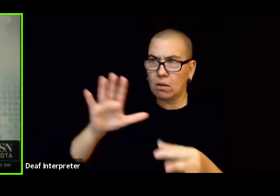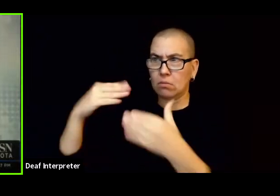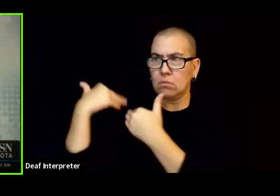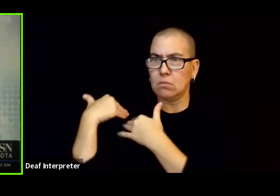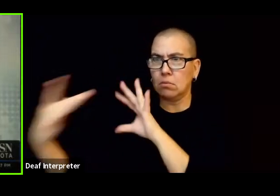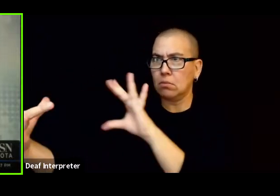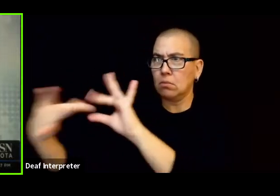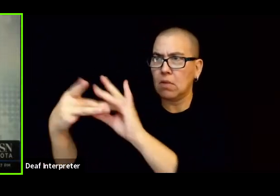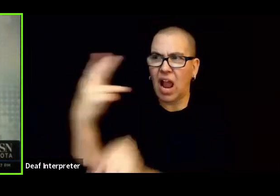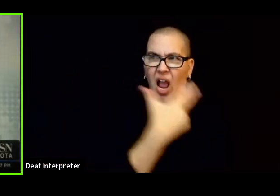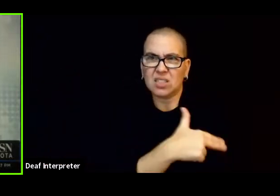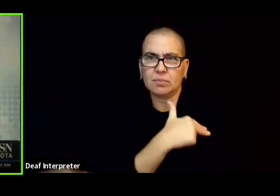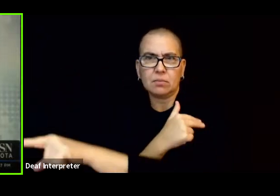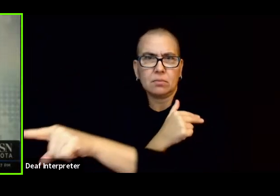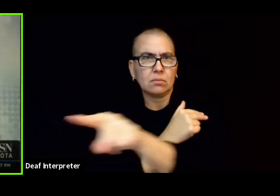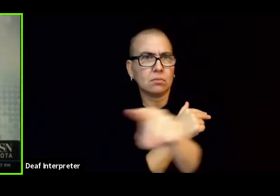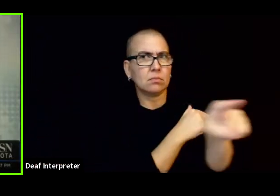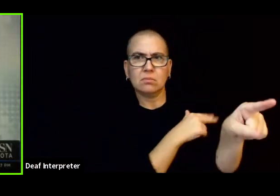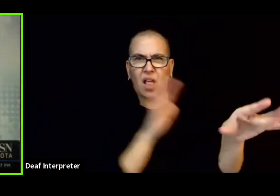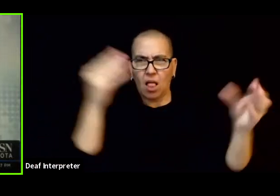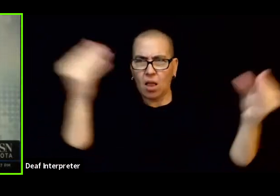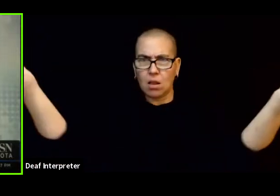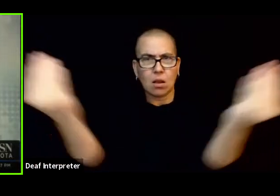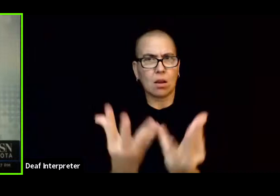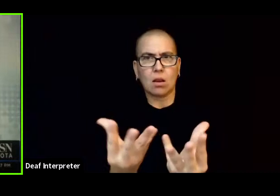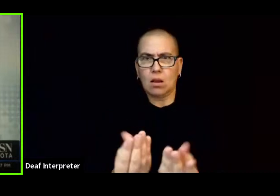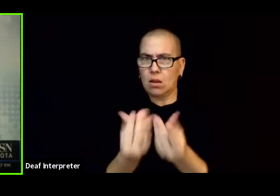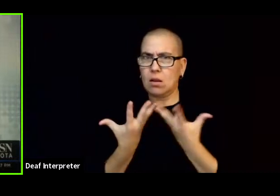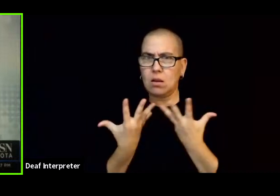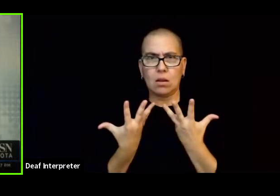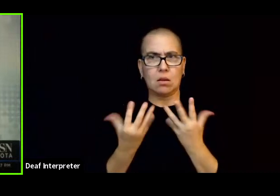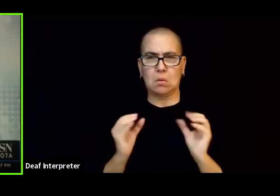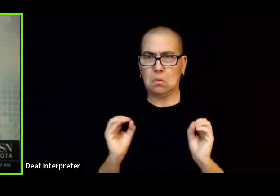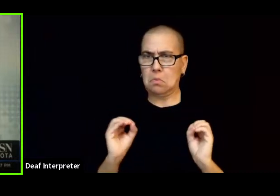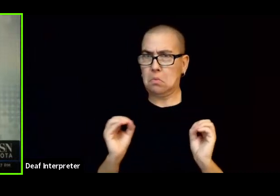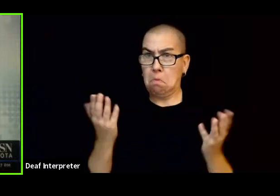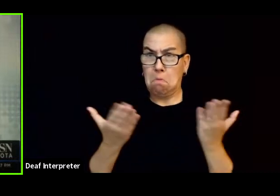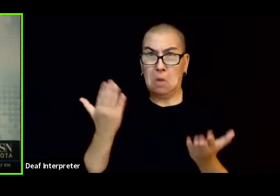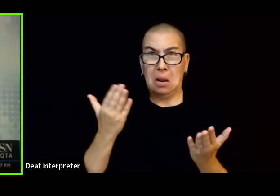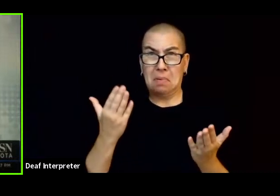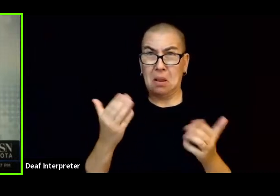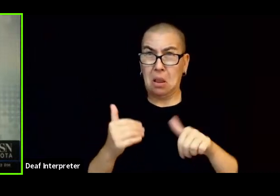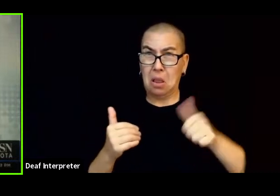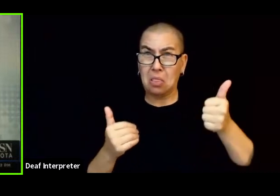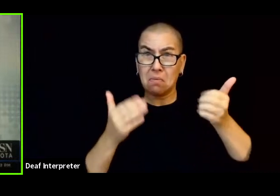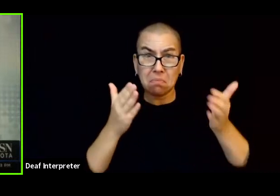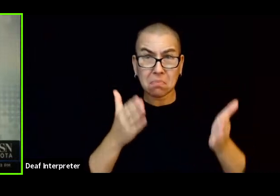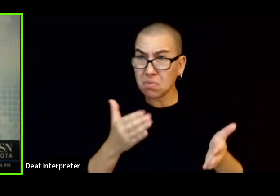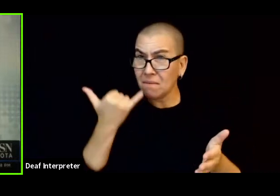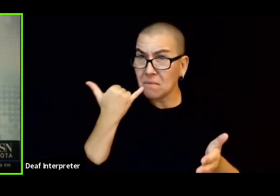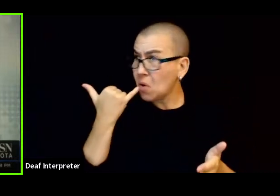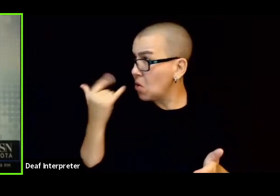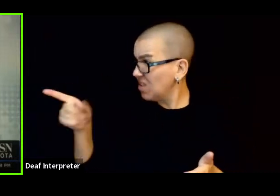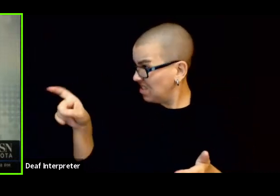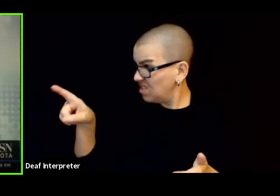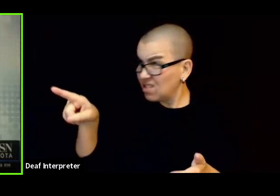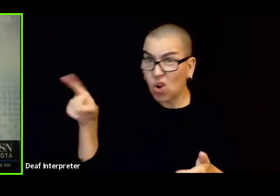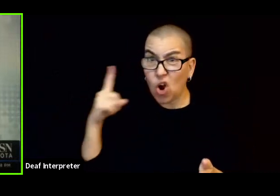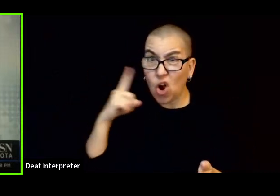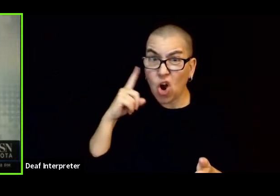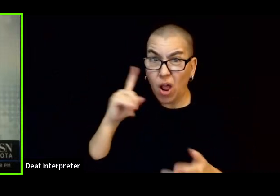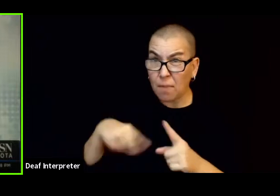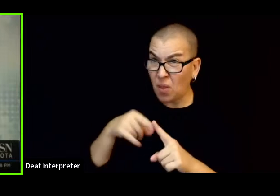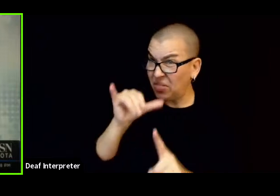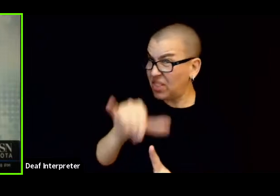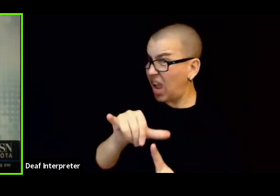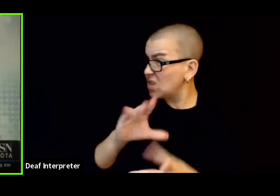And Chris or anybody else on the line, I don't know if you have any other data that you could contribute